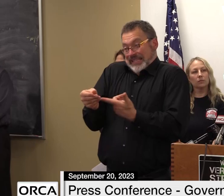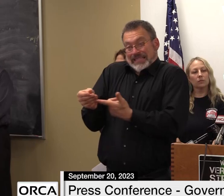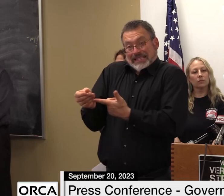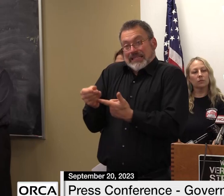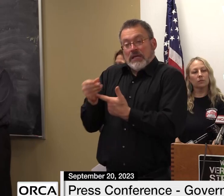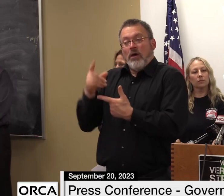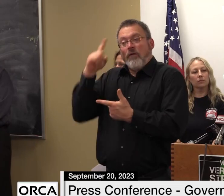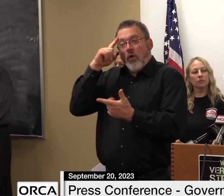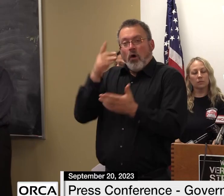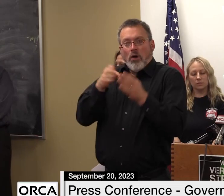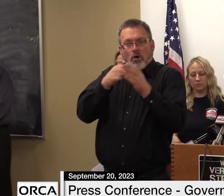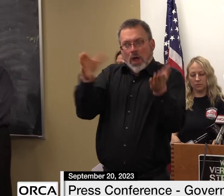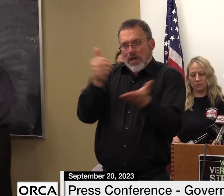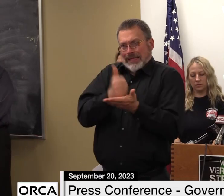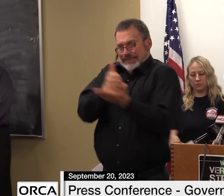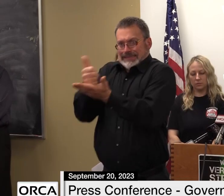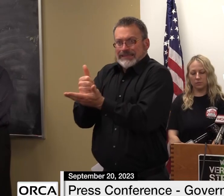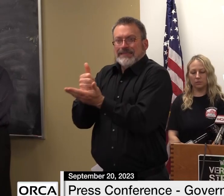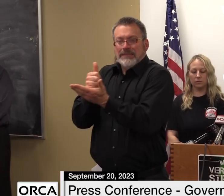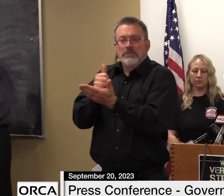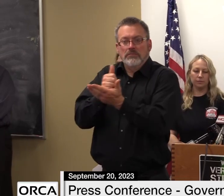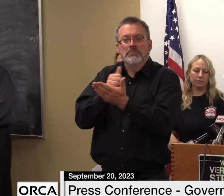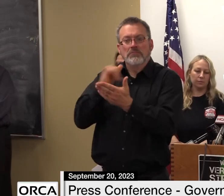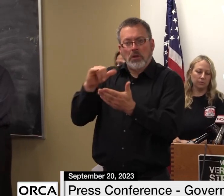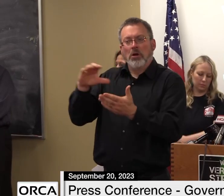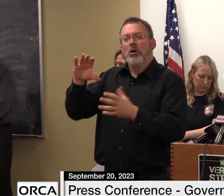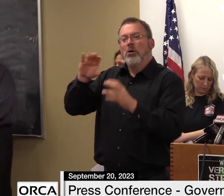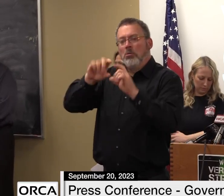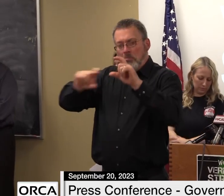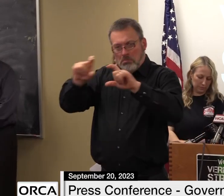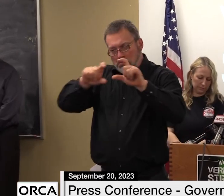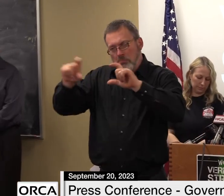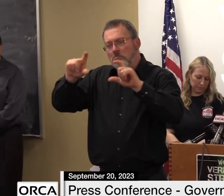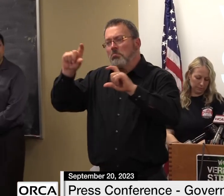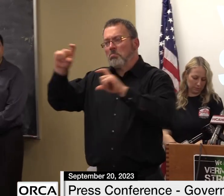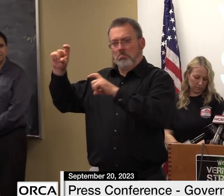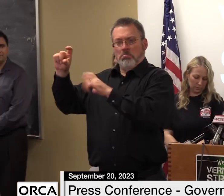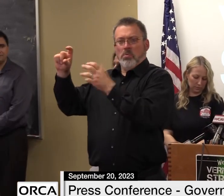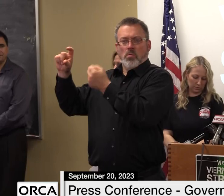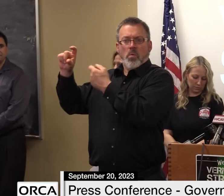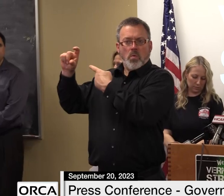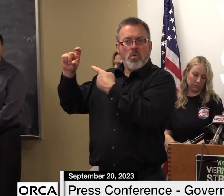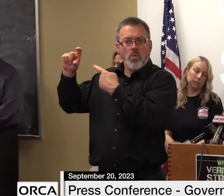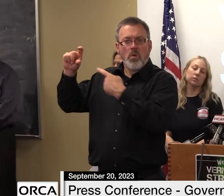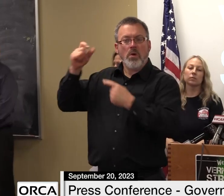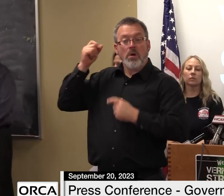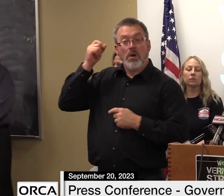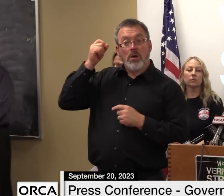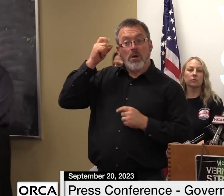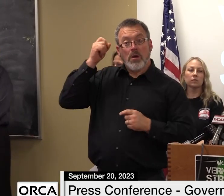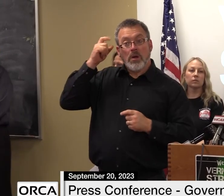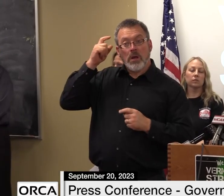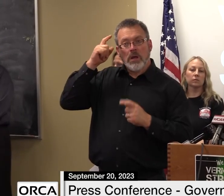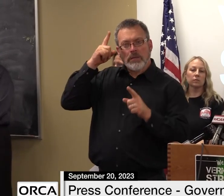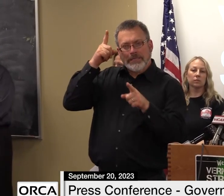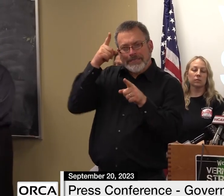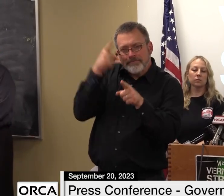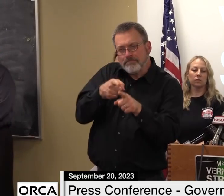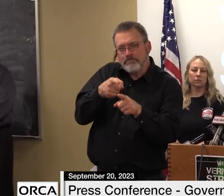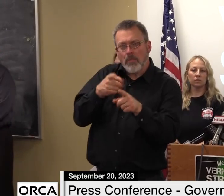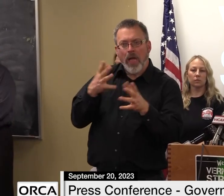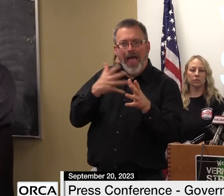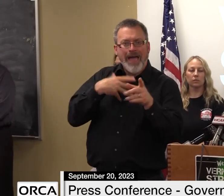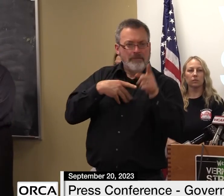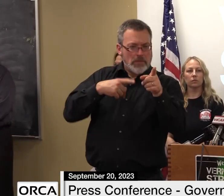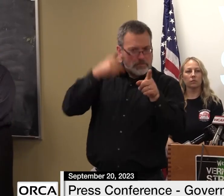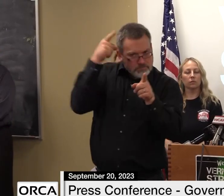programs is on hold, with the exception of some very specific requests. So if I